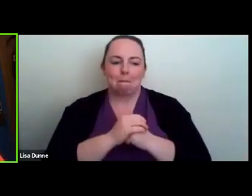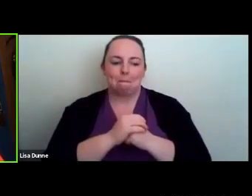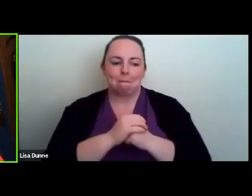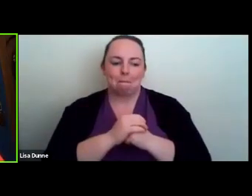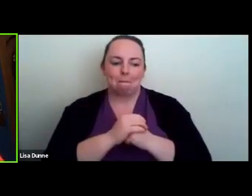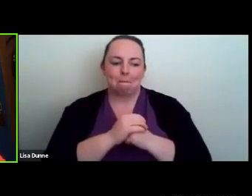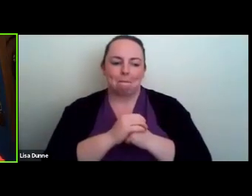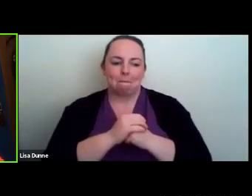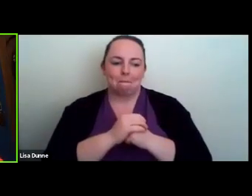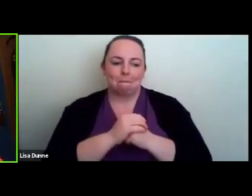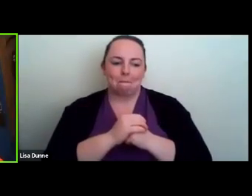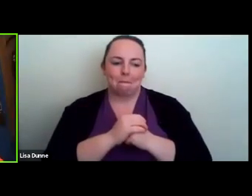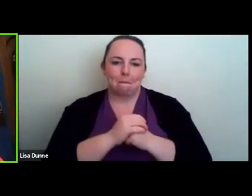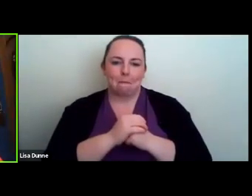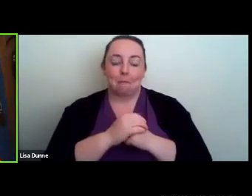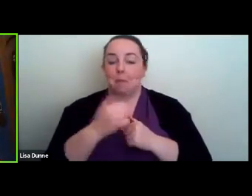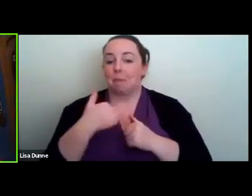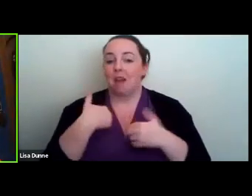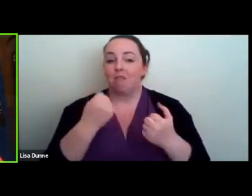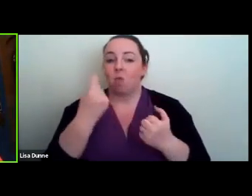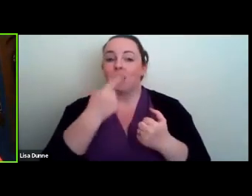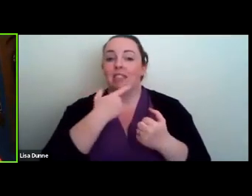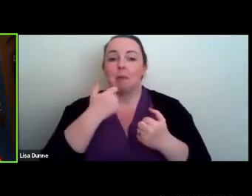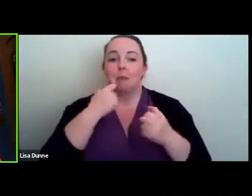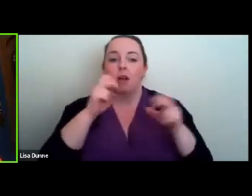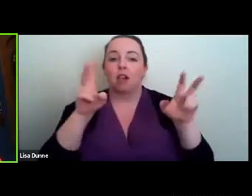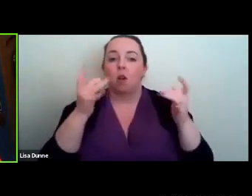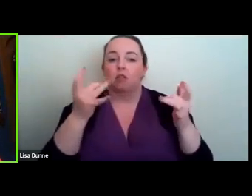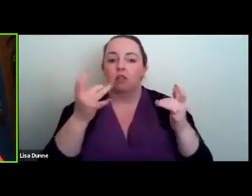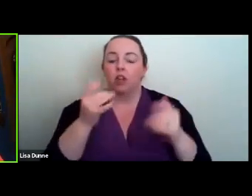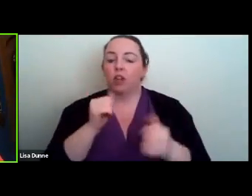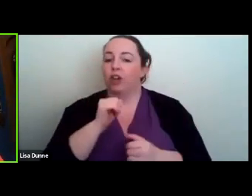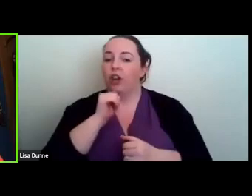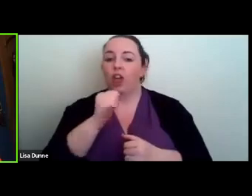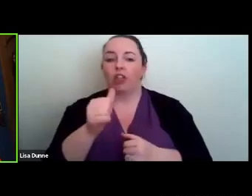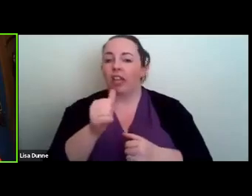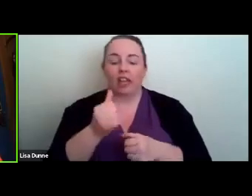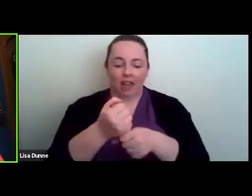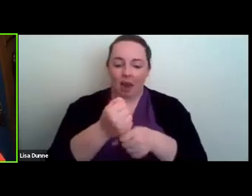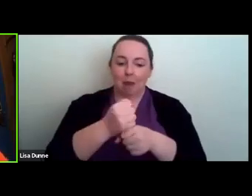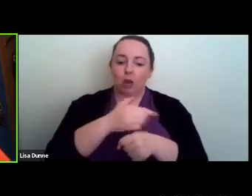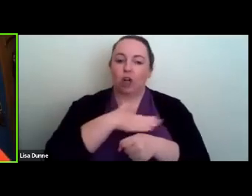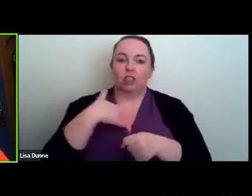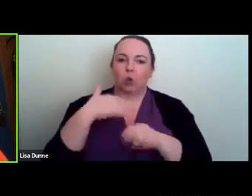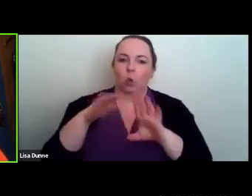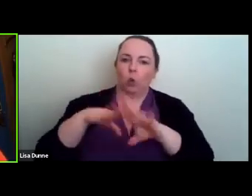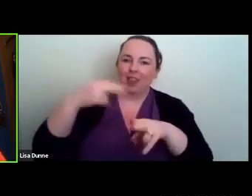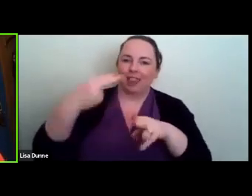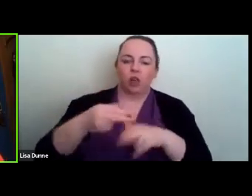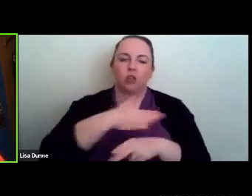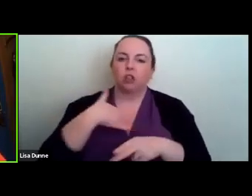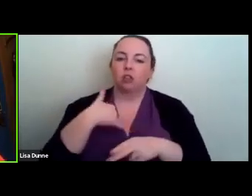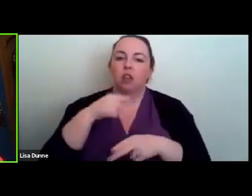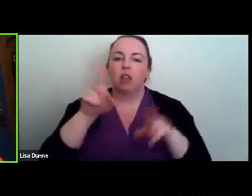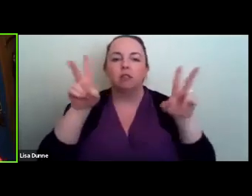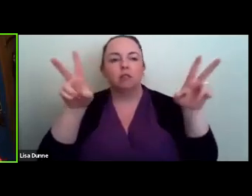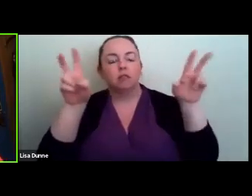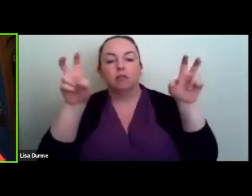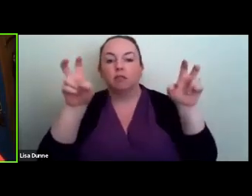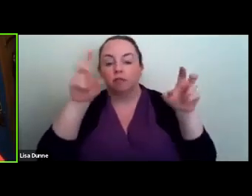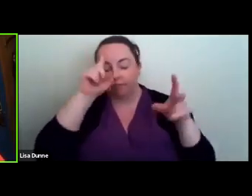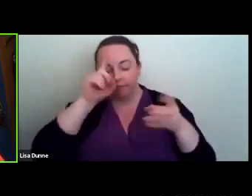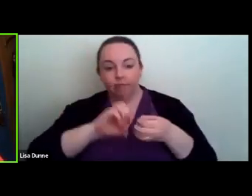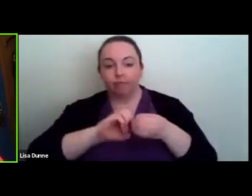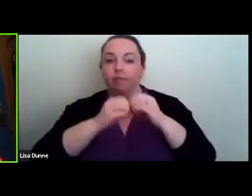with just one simple phrase: nothing about us without us. It was an academic term that was created in